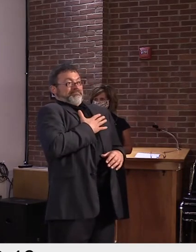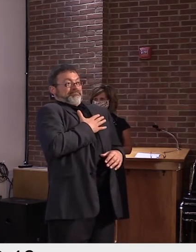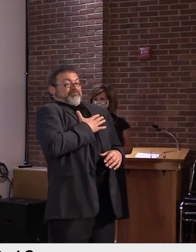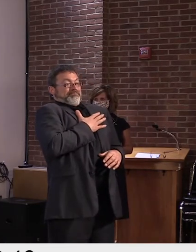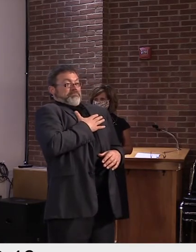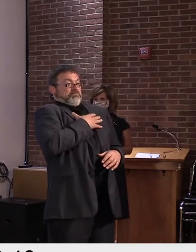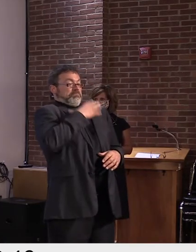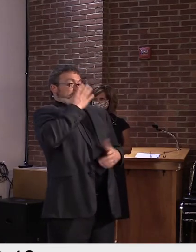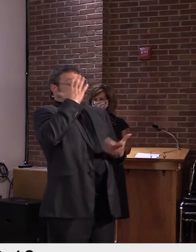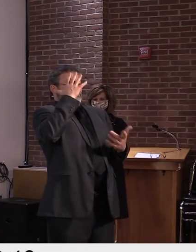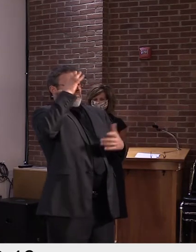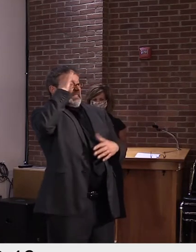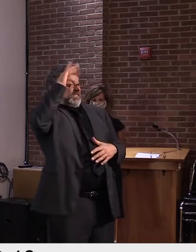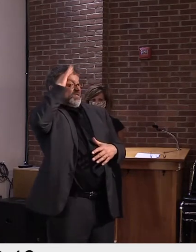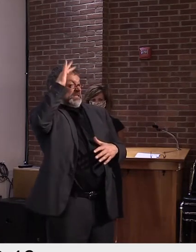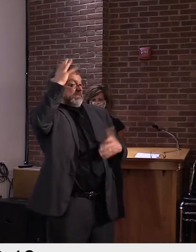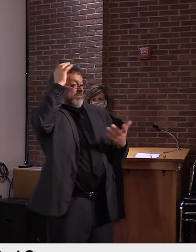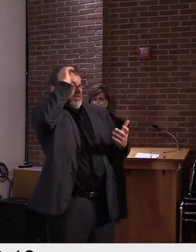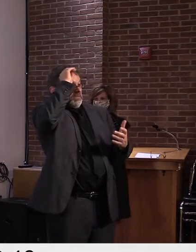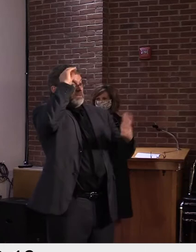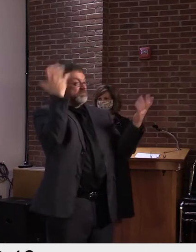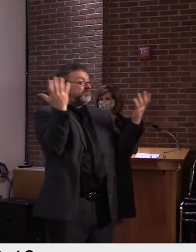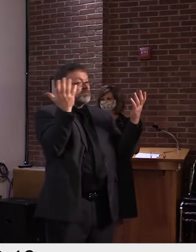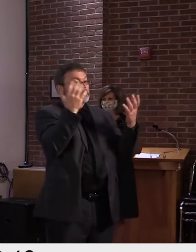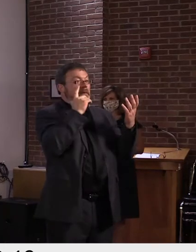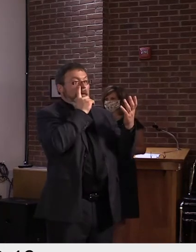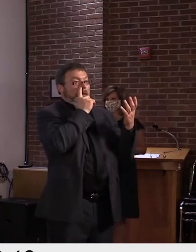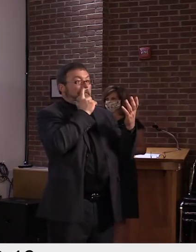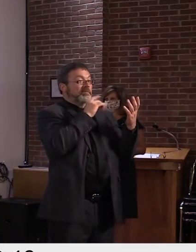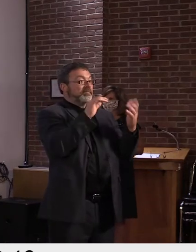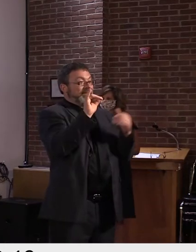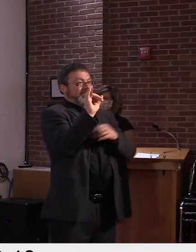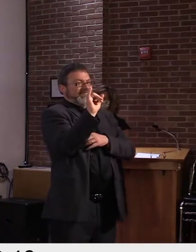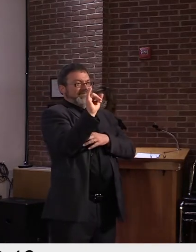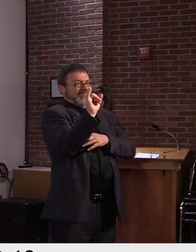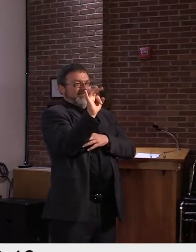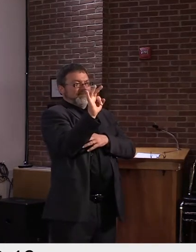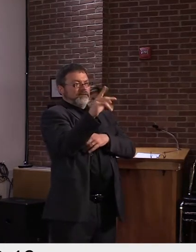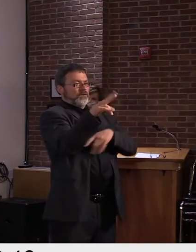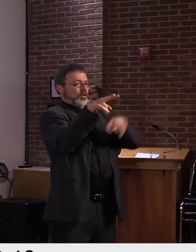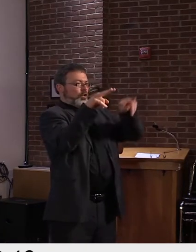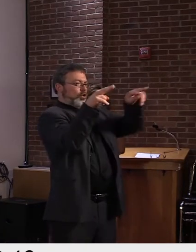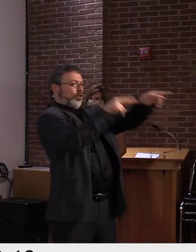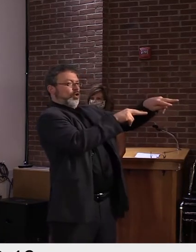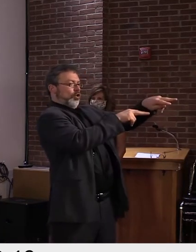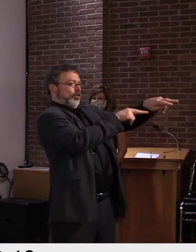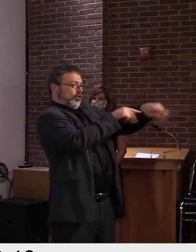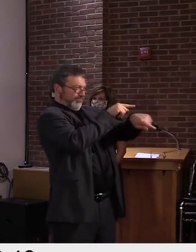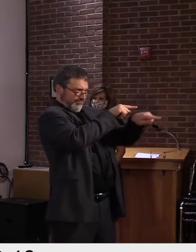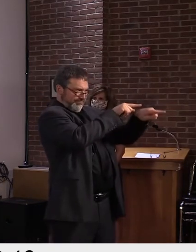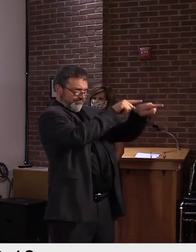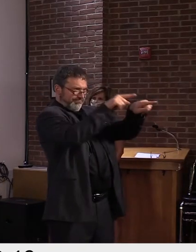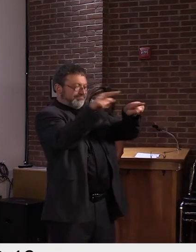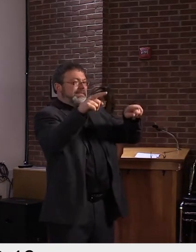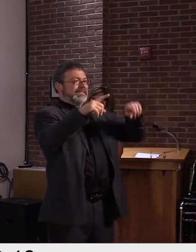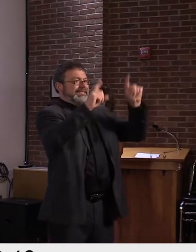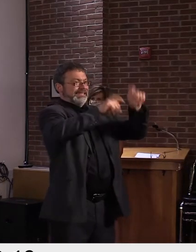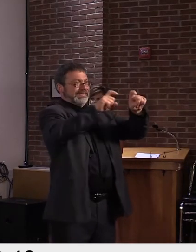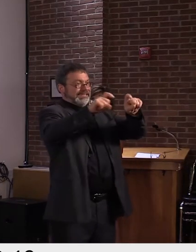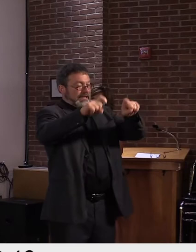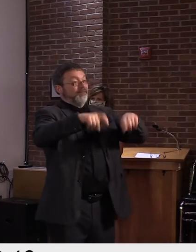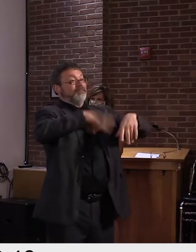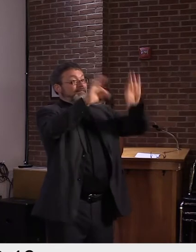higher percentage of those who are testing positive are in the younger age demographic and may